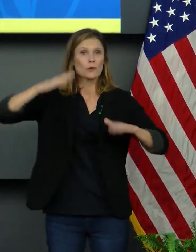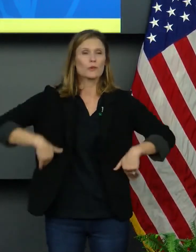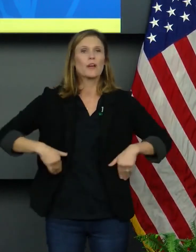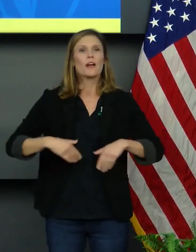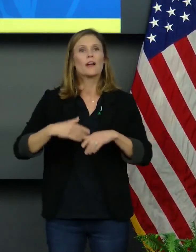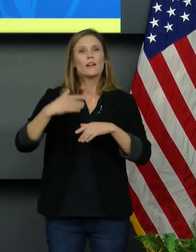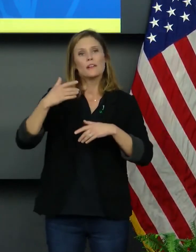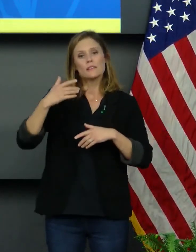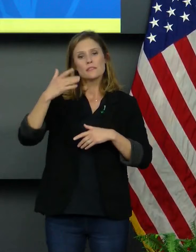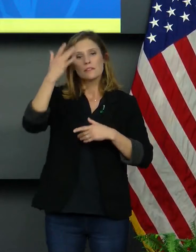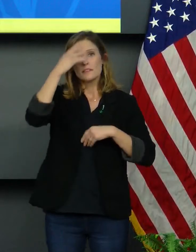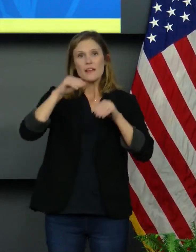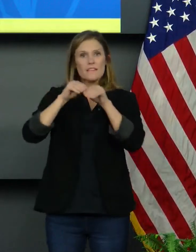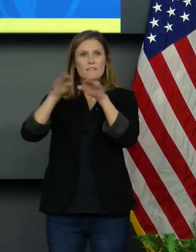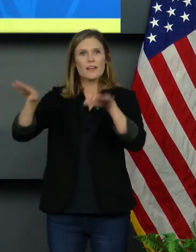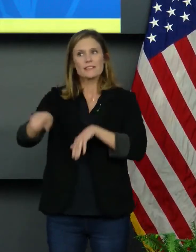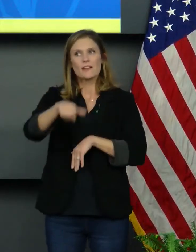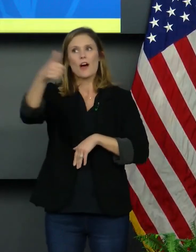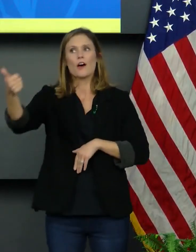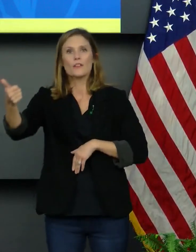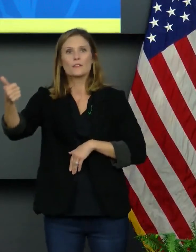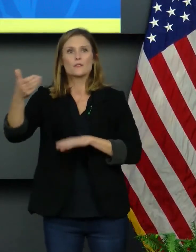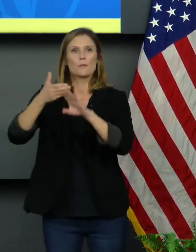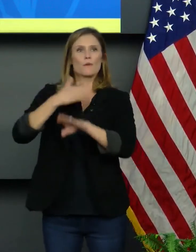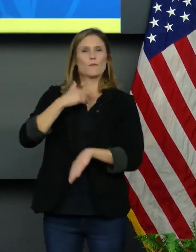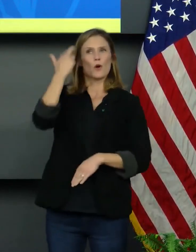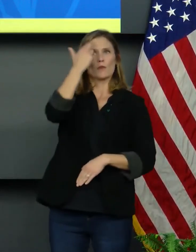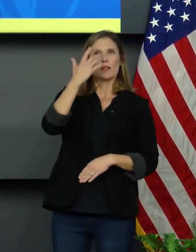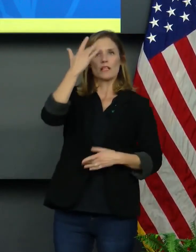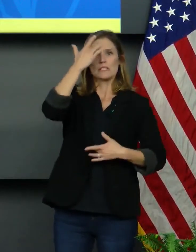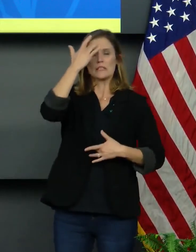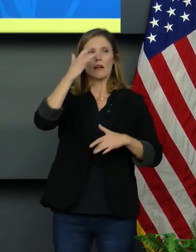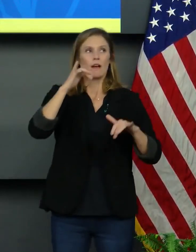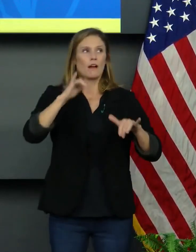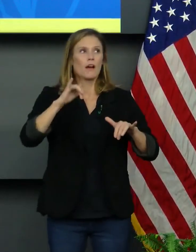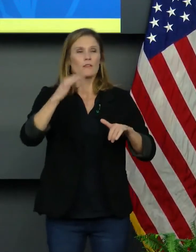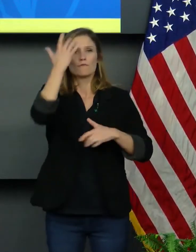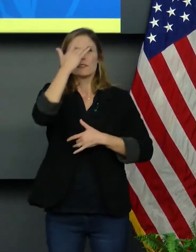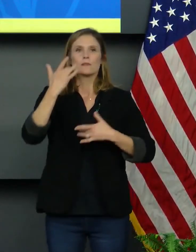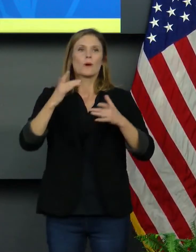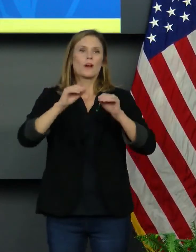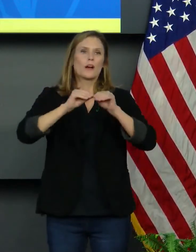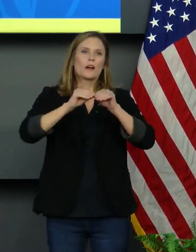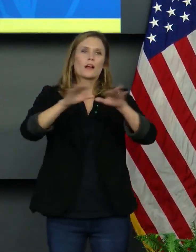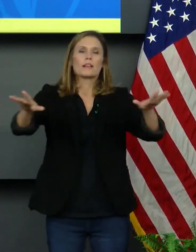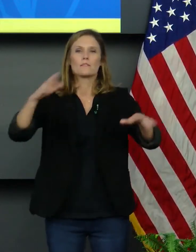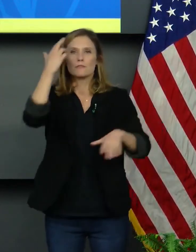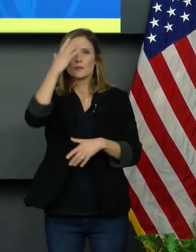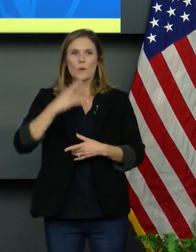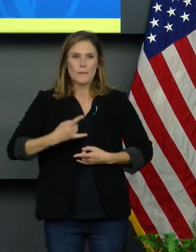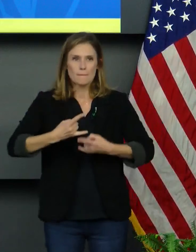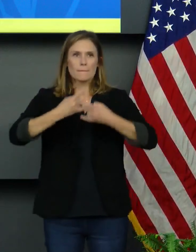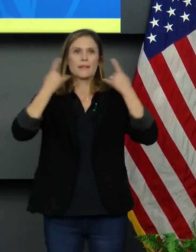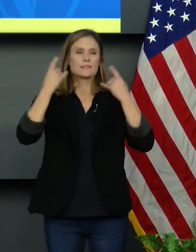infect others before you even realize that you are sick. That's how it continues to spread. That's why we put our masks on every day.